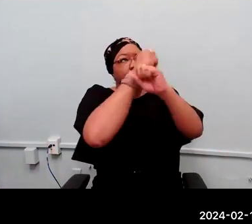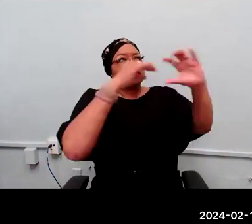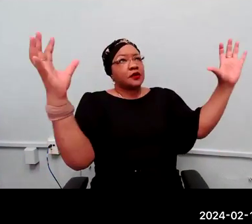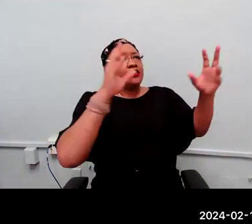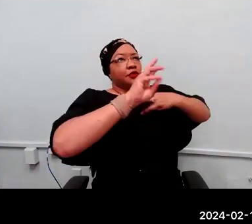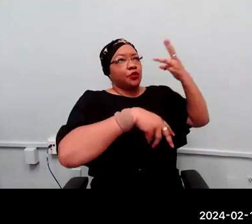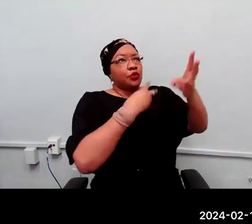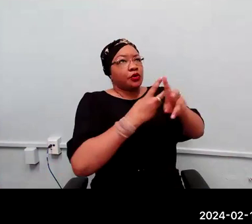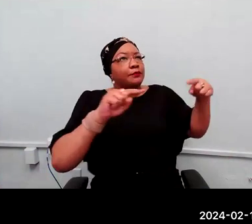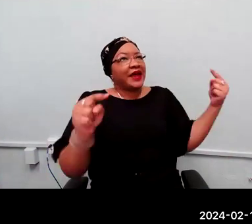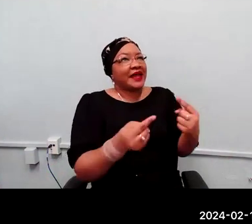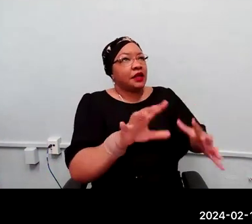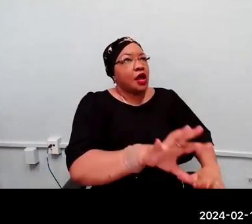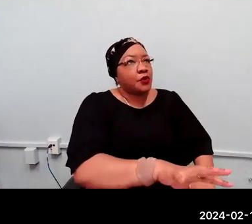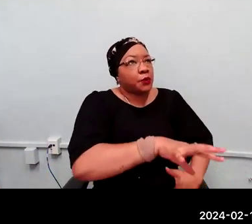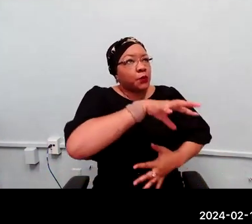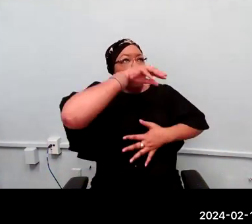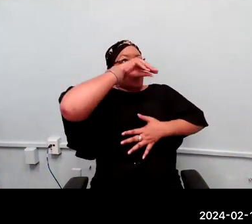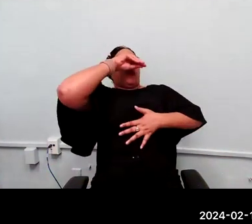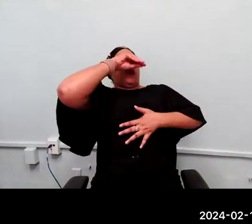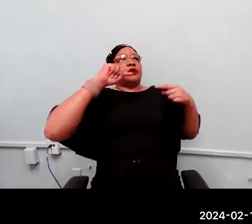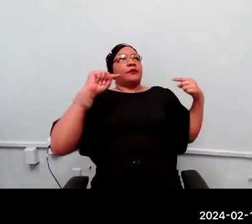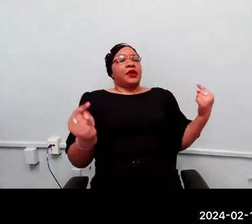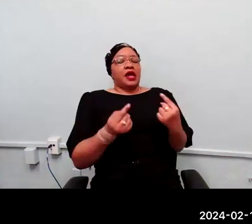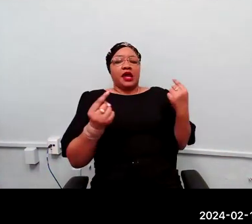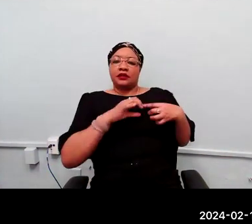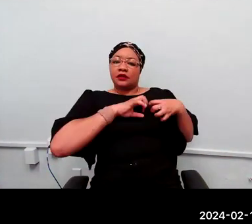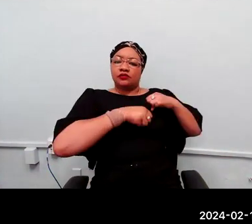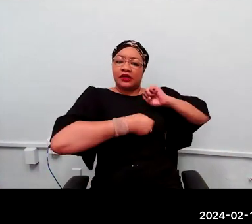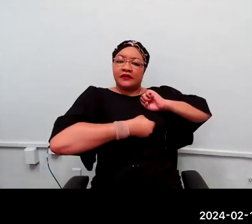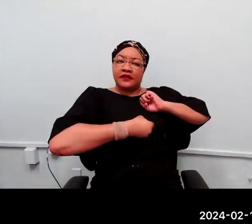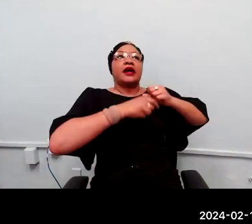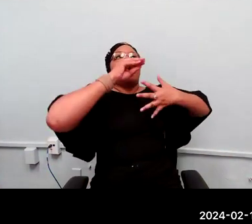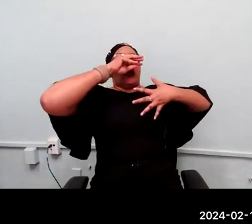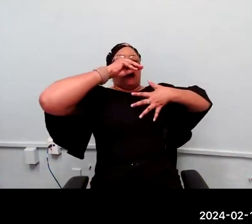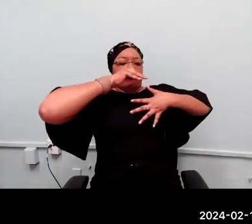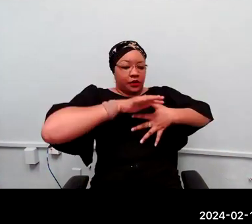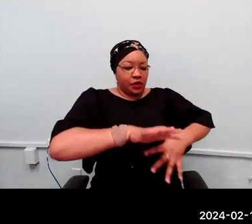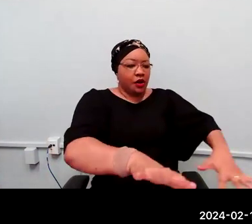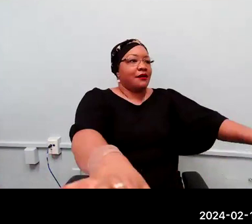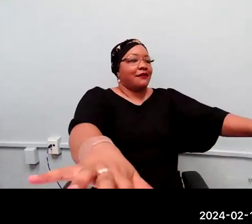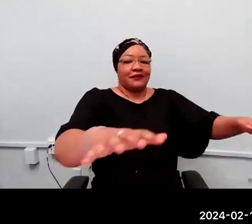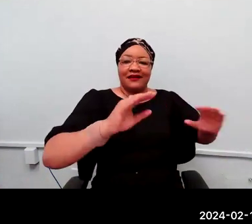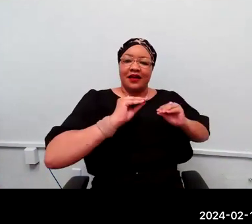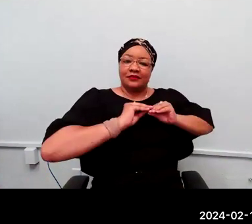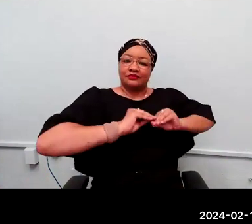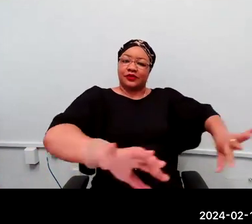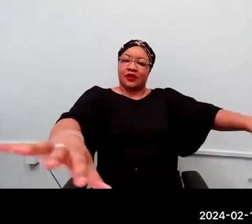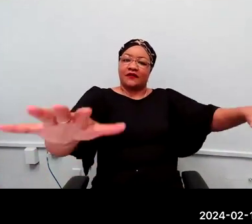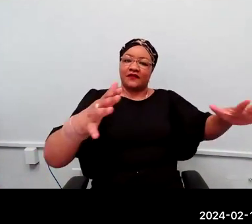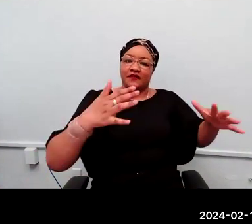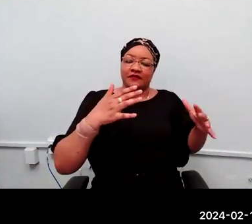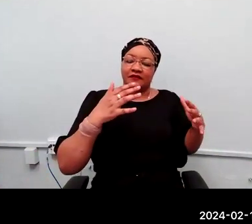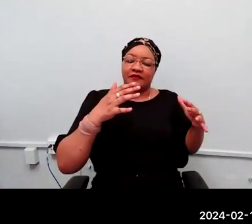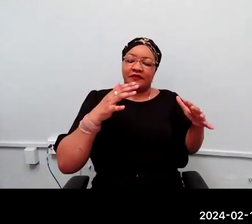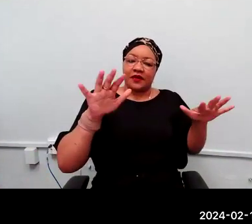that in and you breathe it out. And what that does for me is, it's kind of counterintuitive, I guess, but it makes me feel so